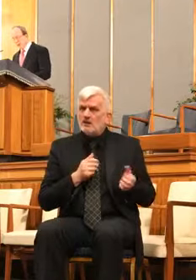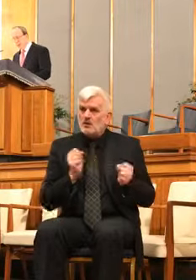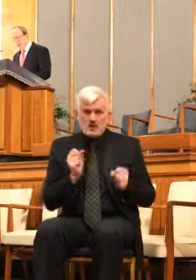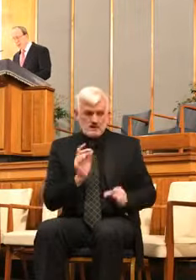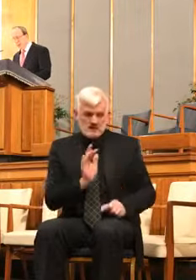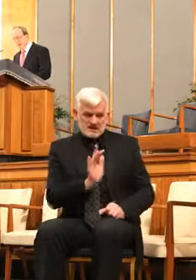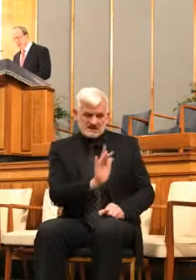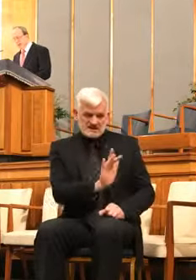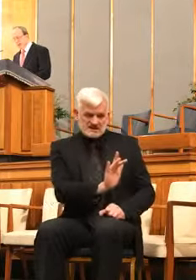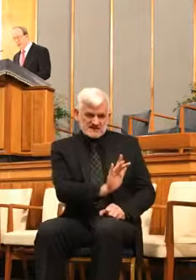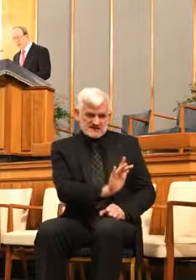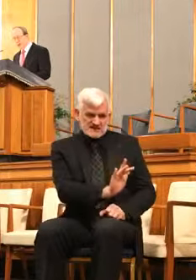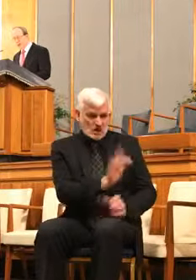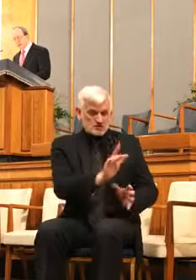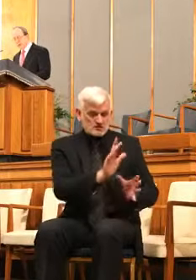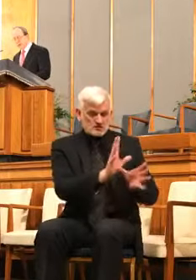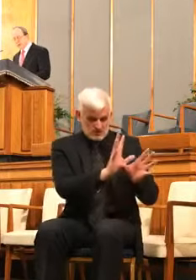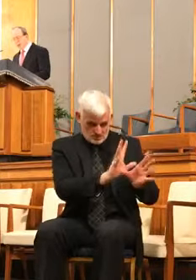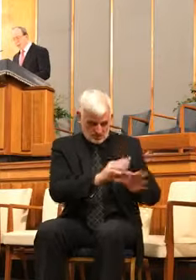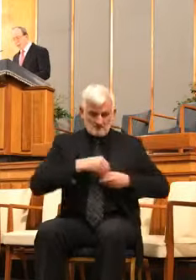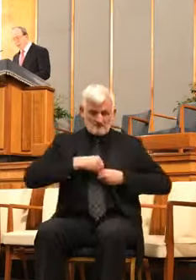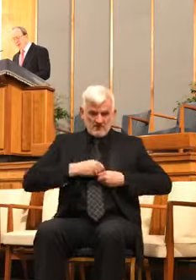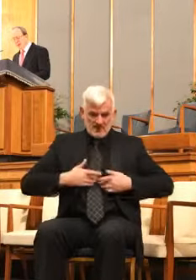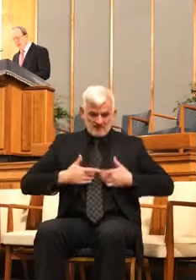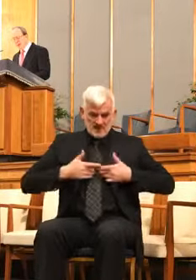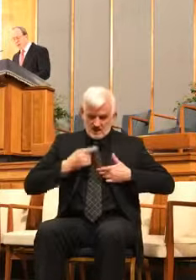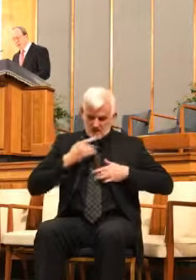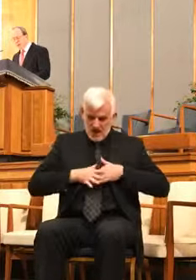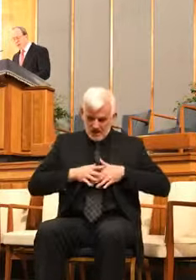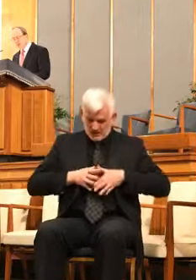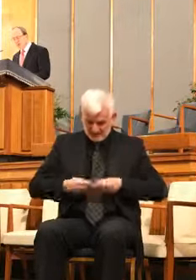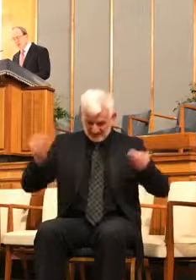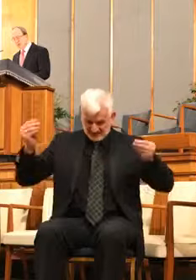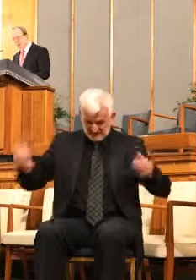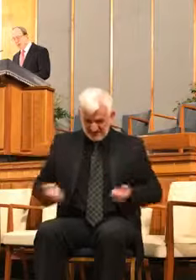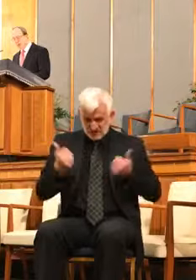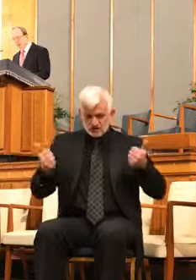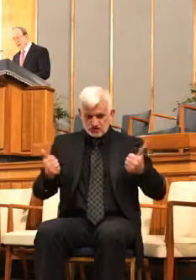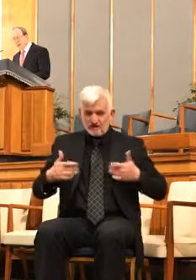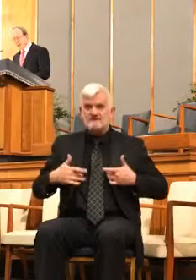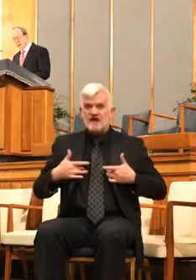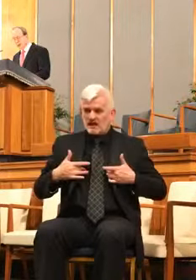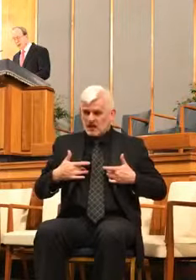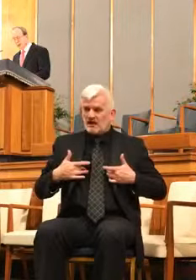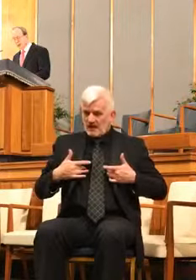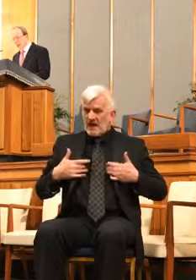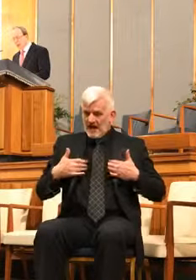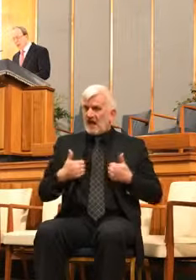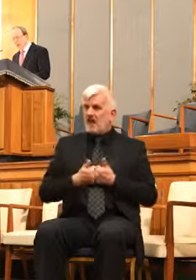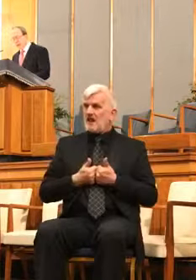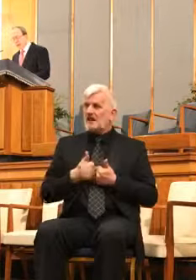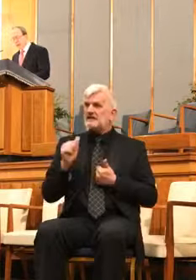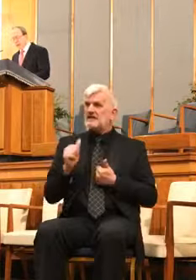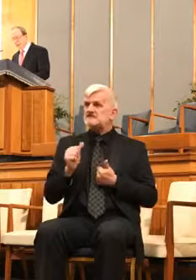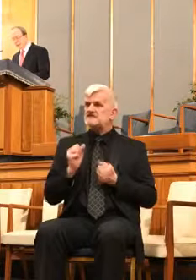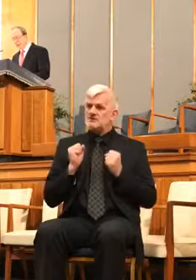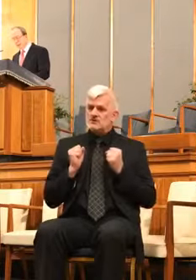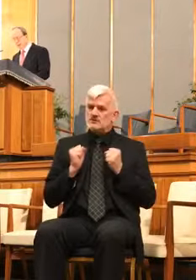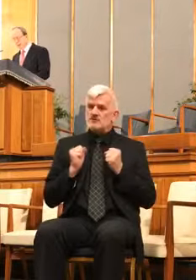straightway the fountain of her blood was dried up, and she felt in her body that she was healed of that